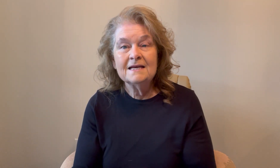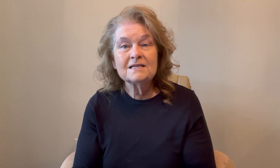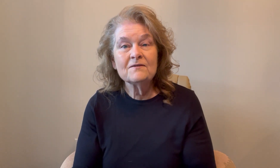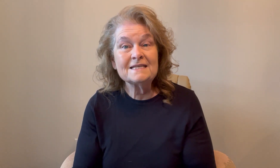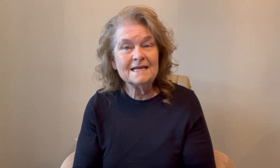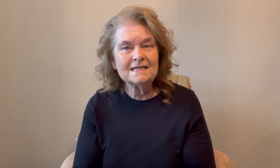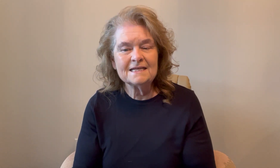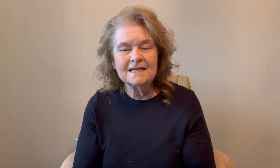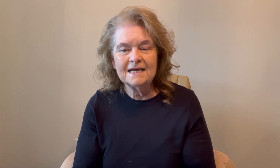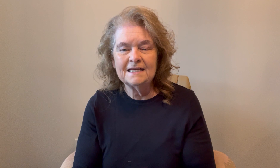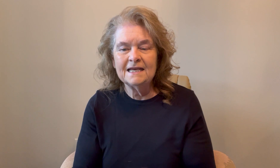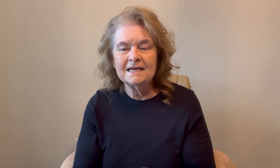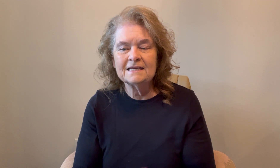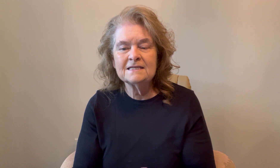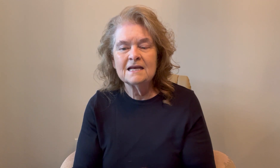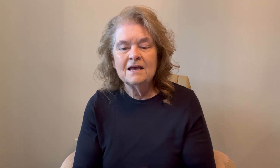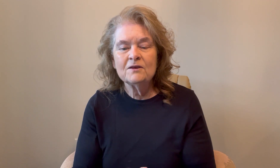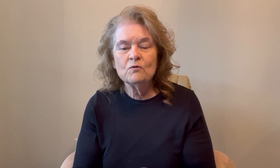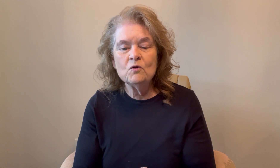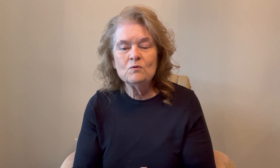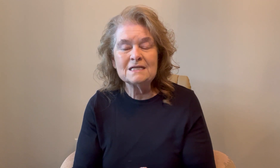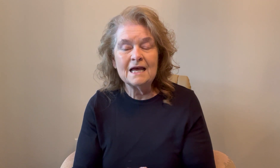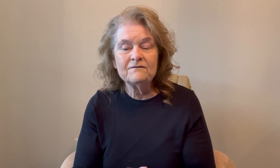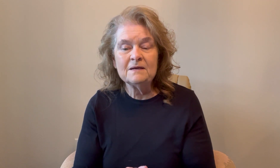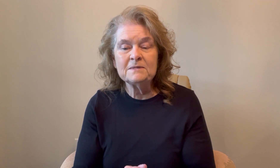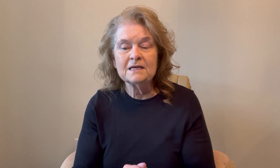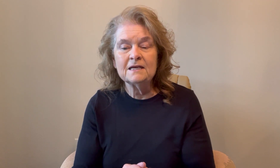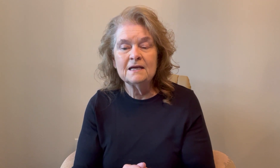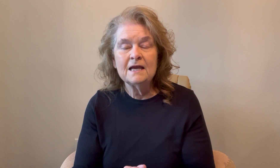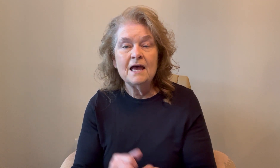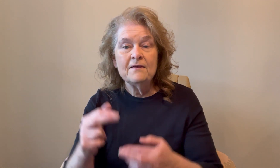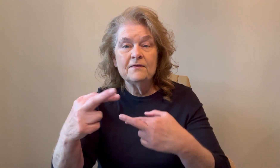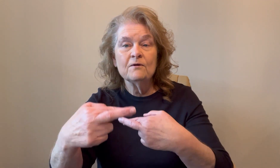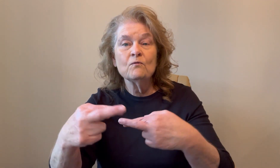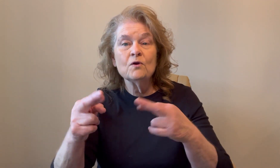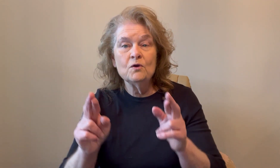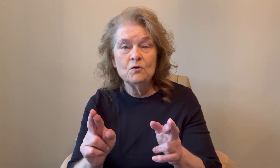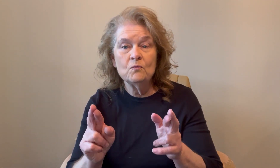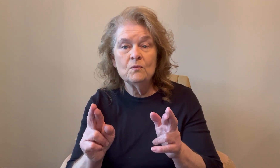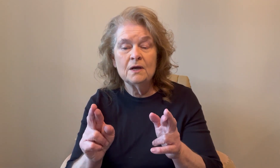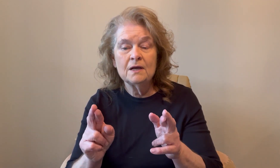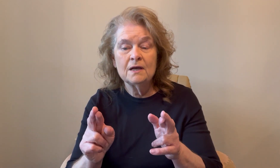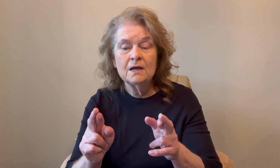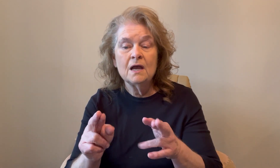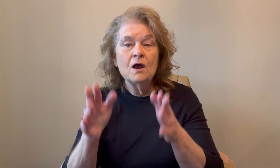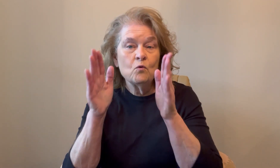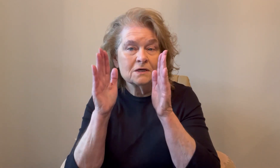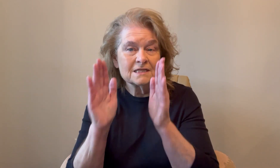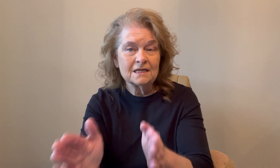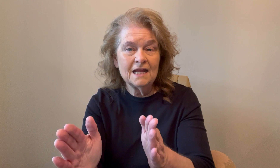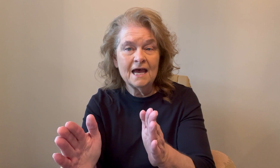So the sentence again is, the room was left empty. The room was